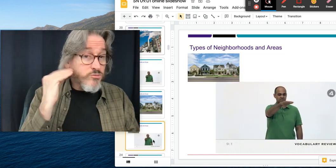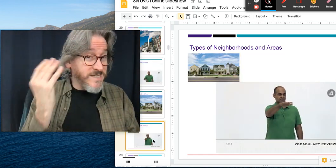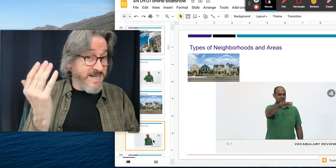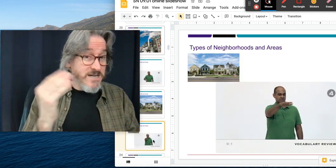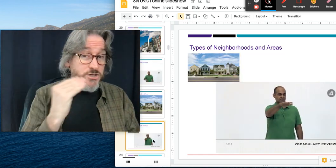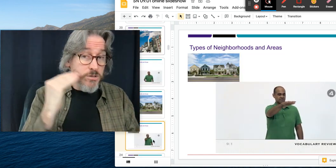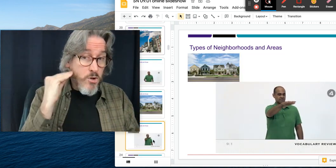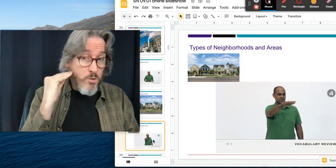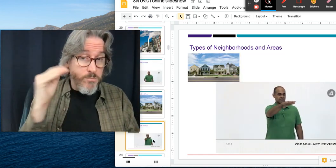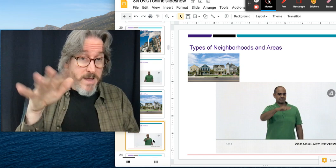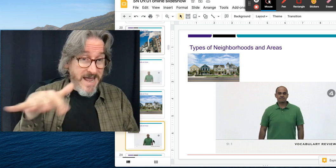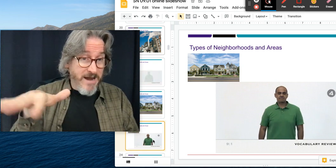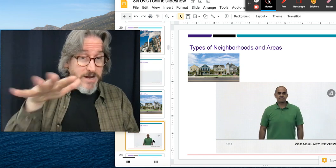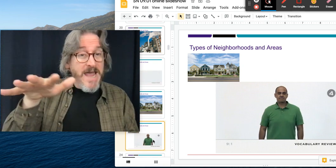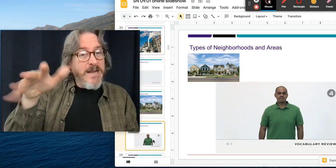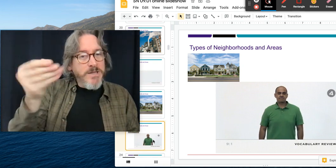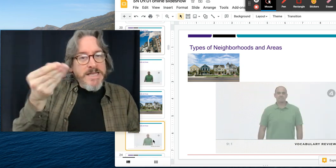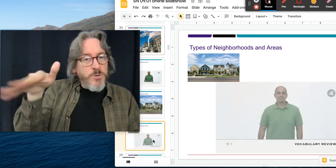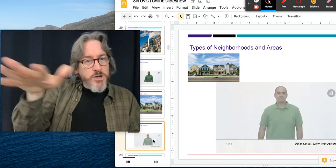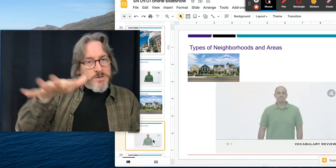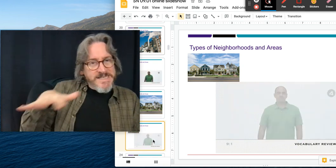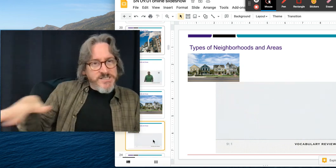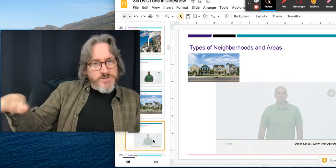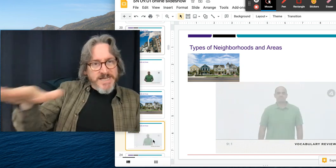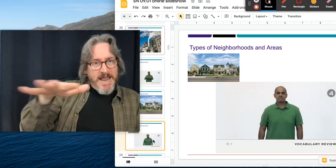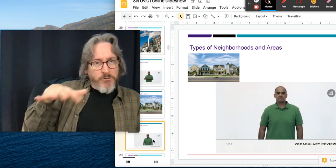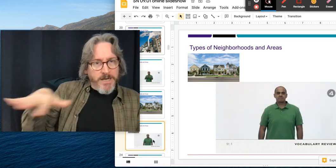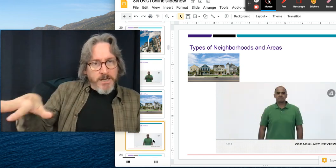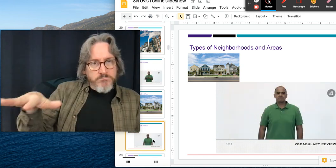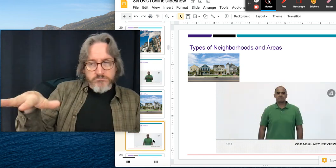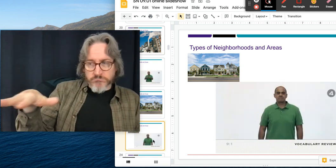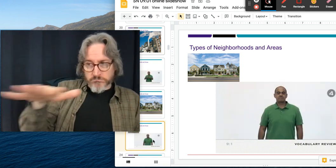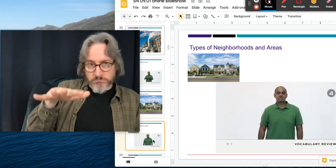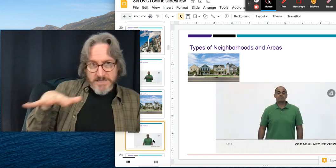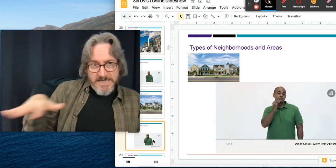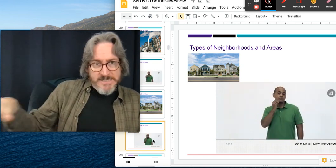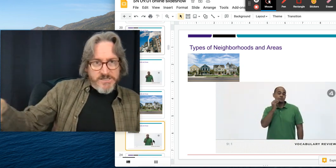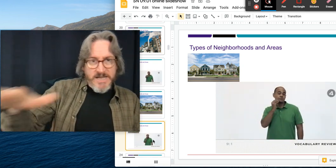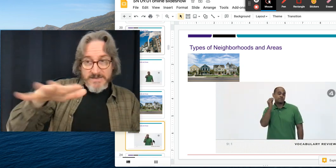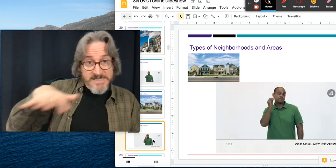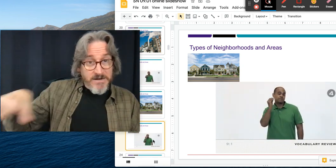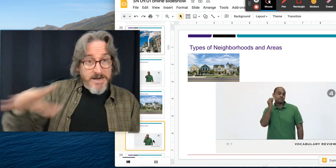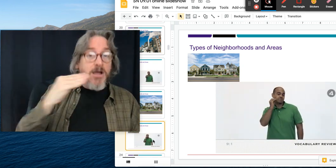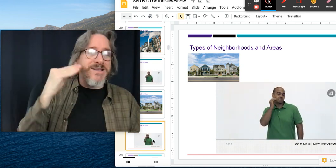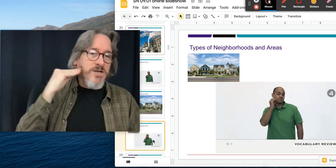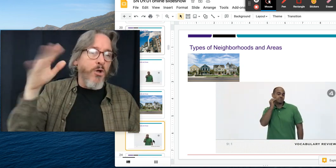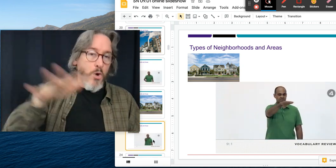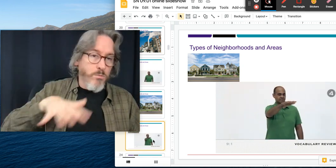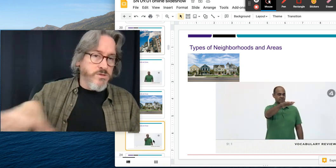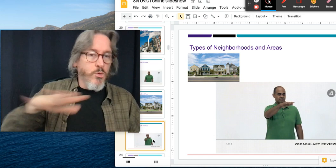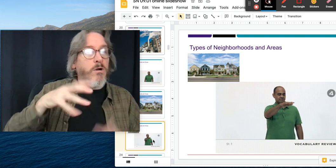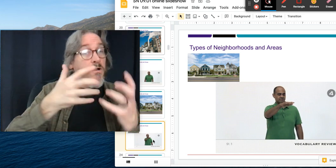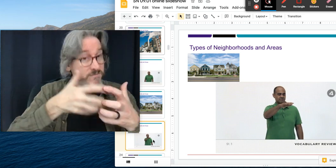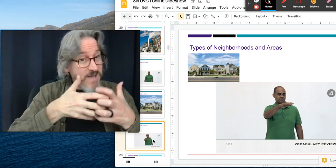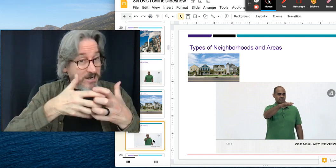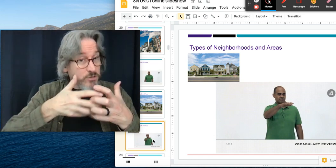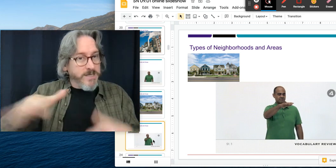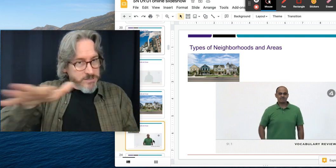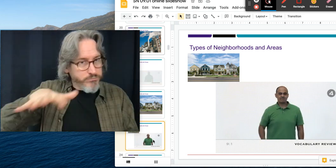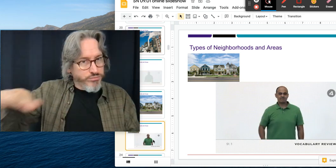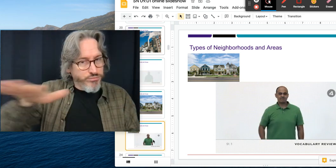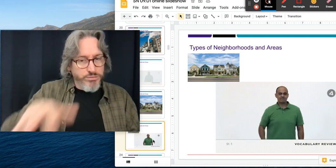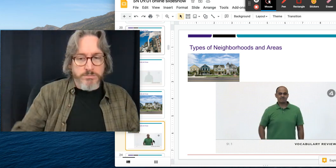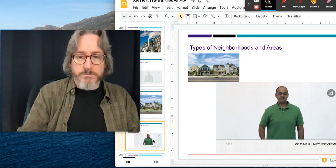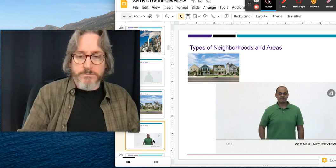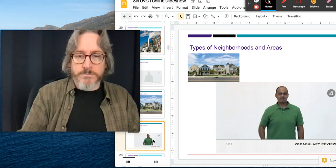Homes, residential, home, area. And with each one, notice he's using area. He's saying this area, it's all homes, or